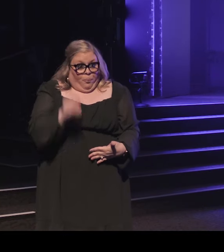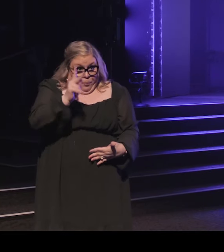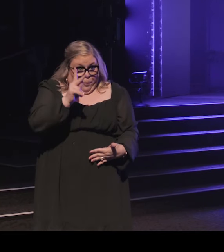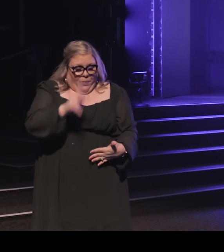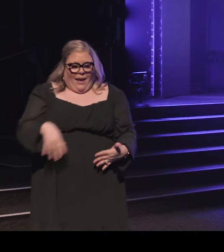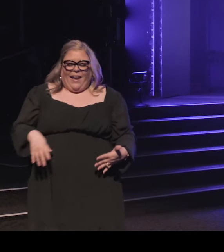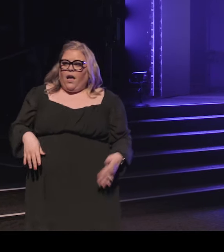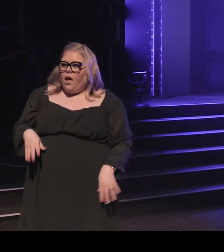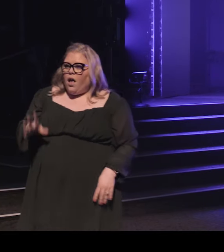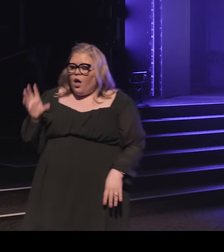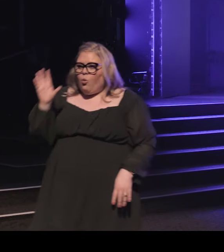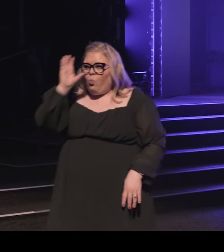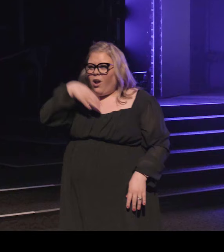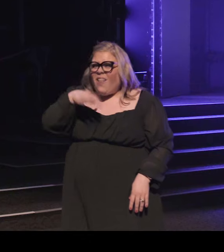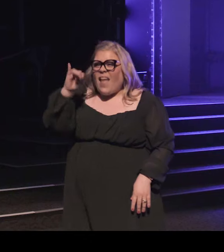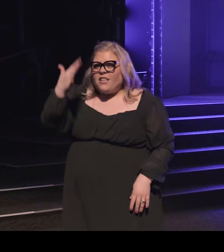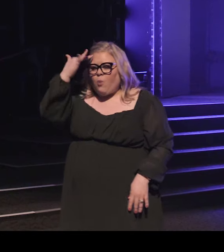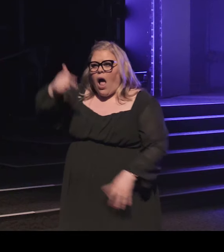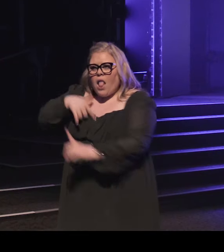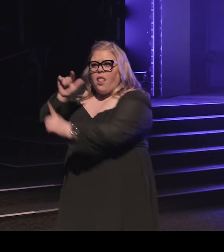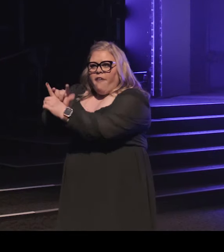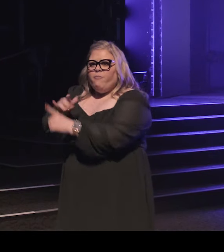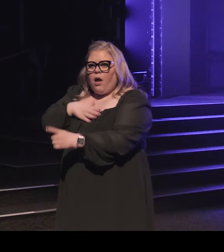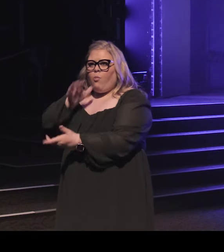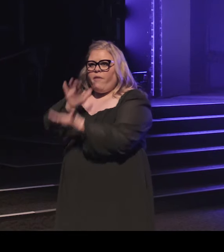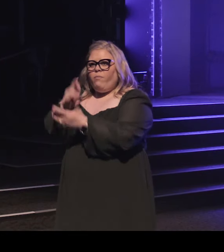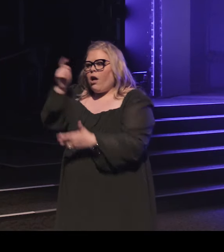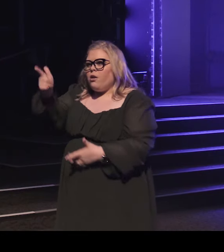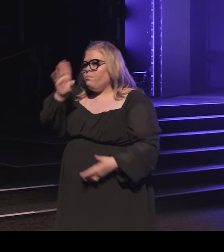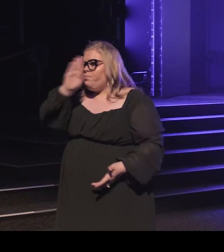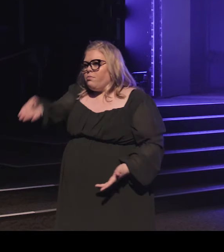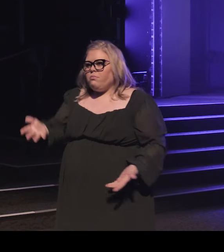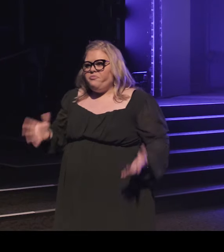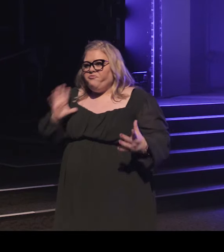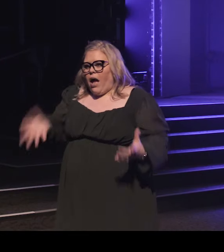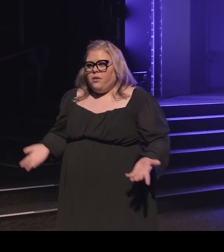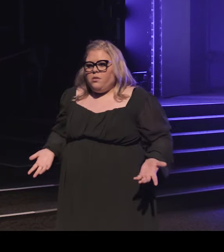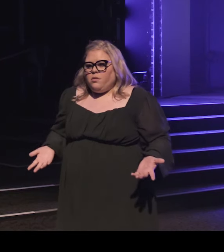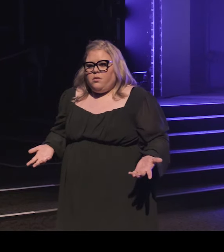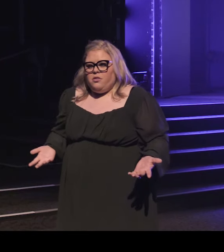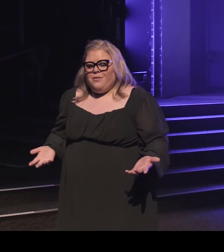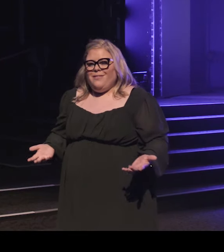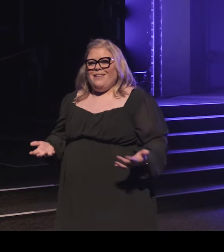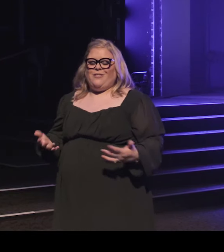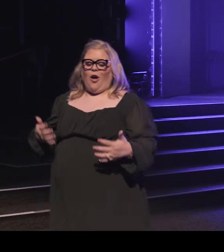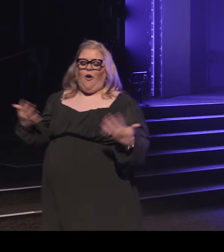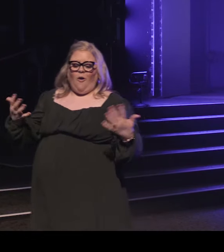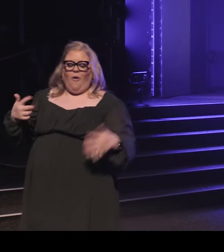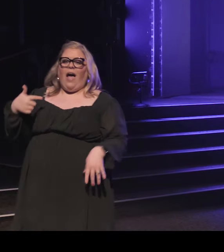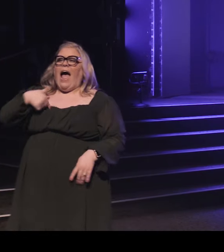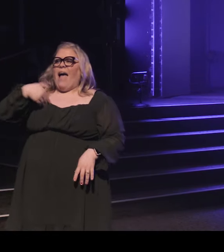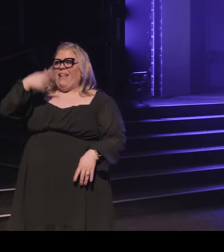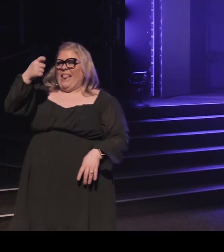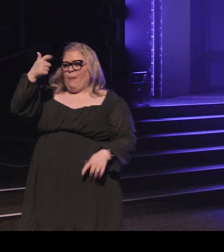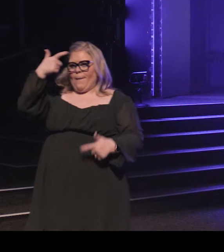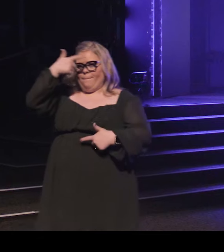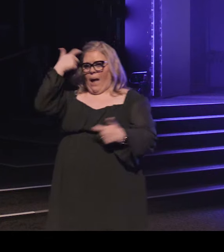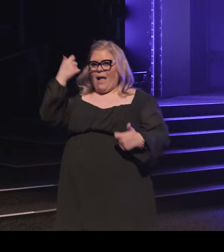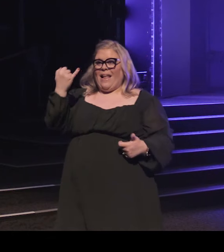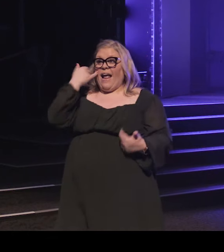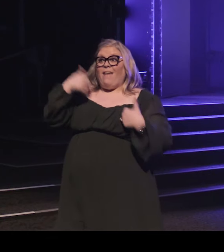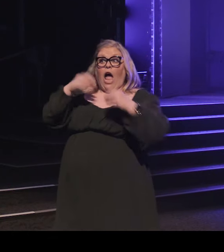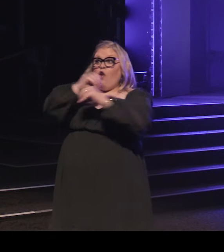And isn't it weird? That's why I love her. Isn't that why we love our spouses? Because they tell us hard things. And so I have mild trauma whenever I don't have my